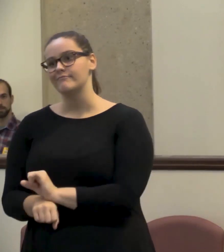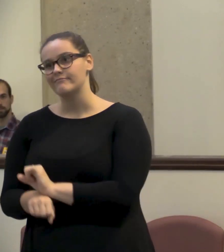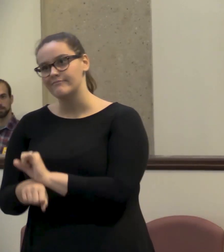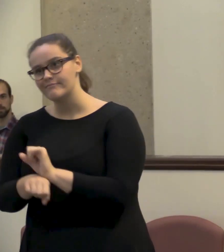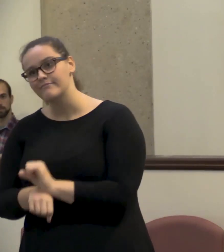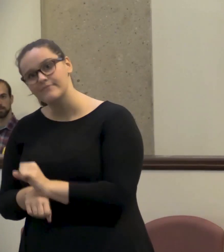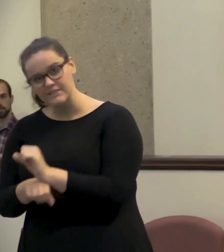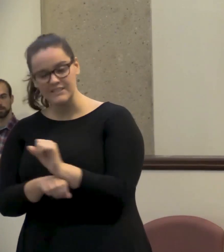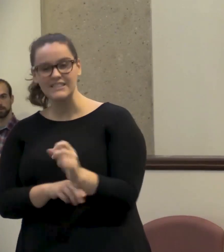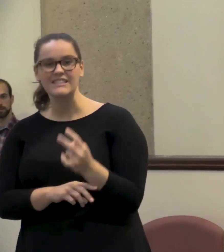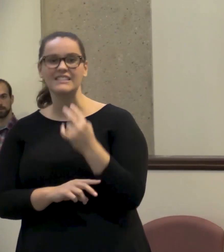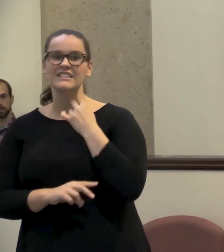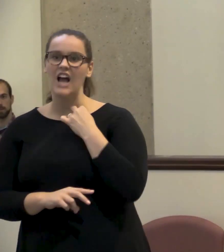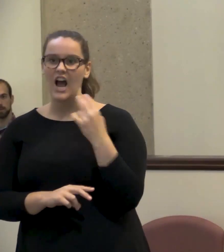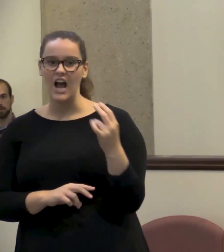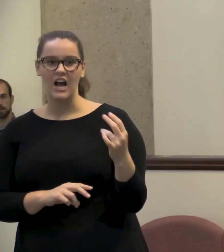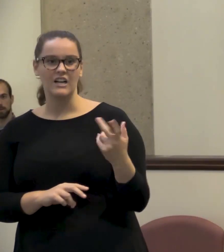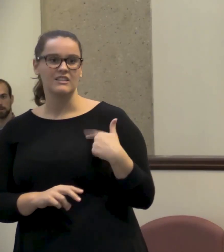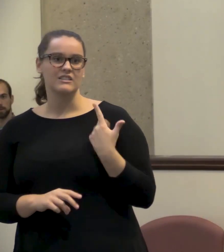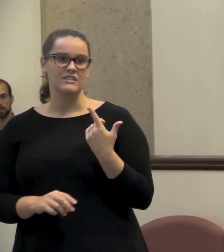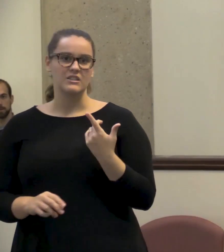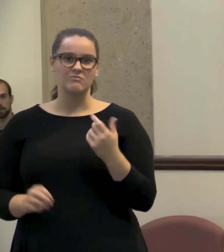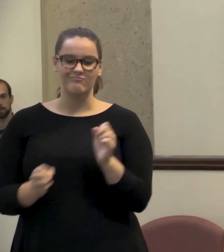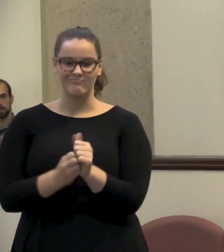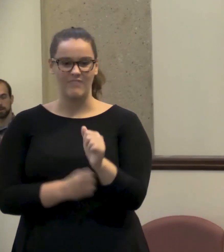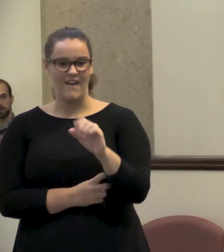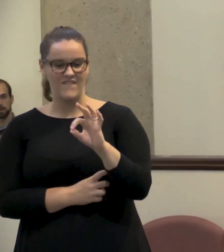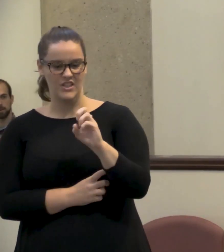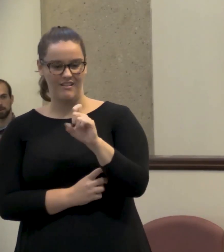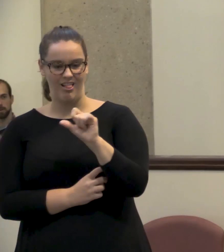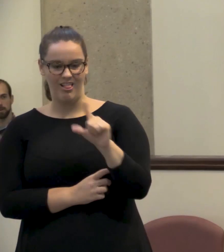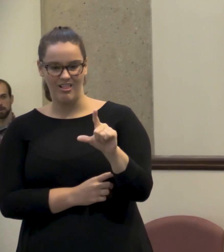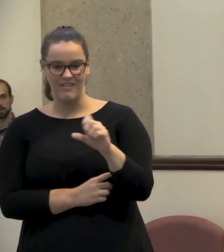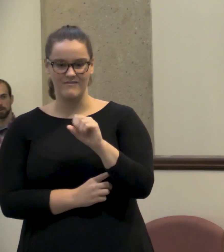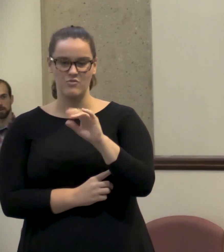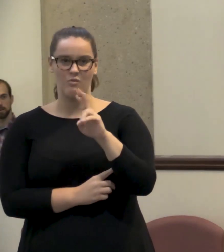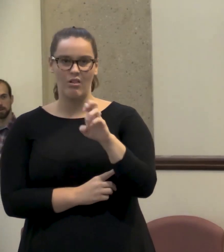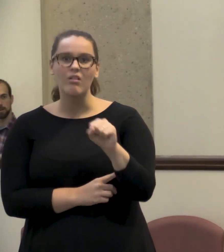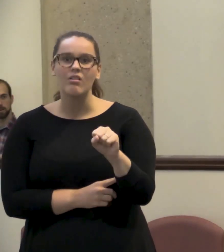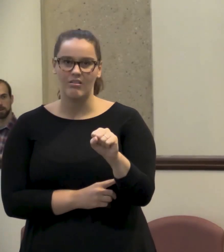industries that are like a dagger at the throat of humanity. Now,